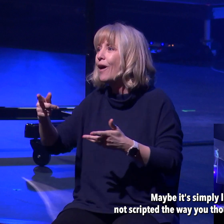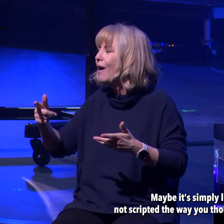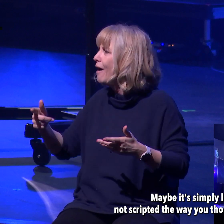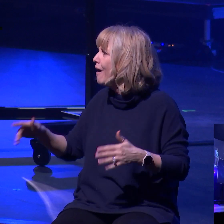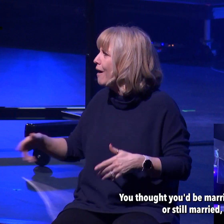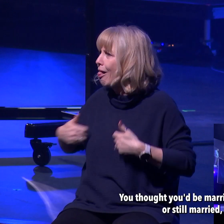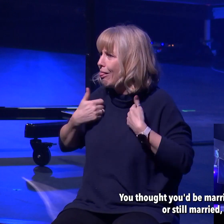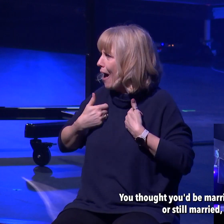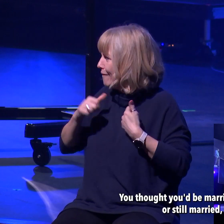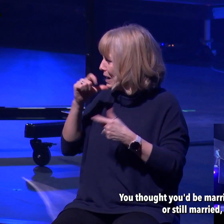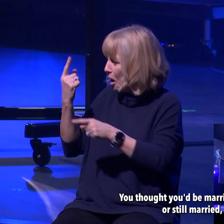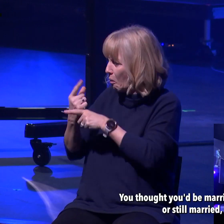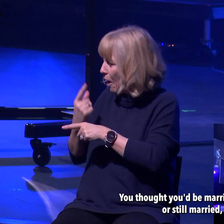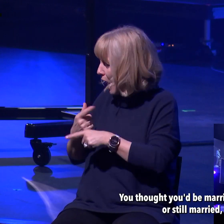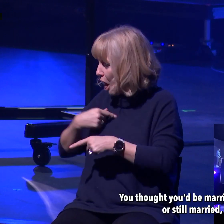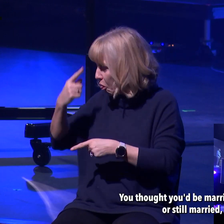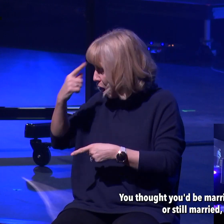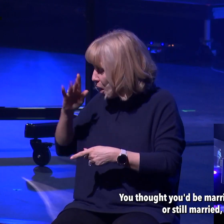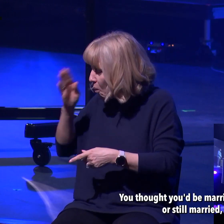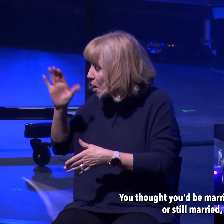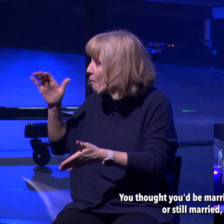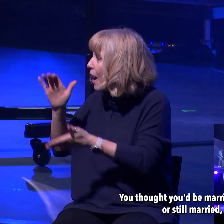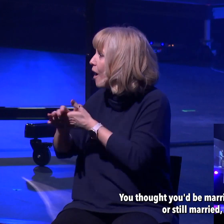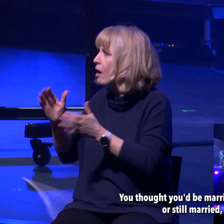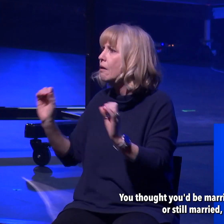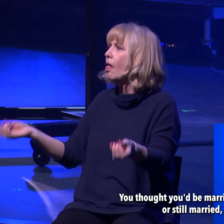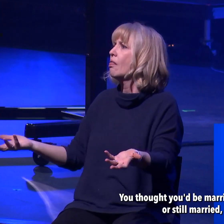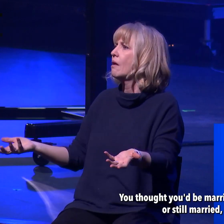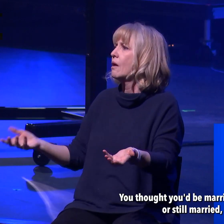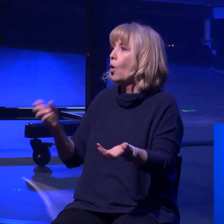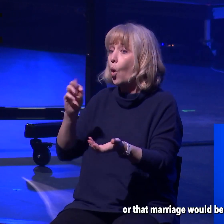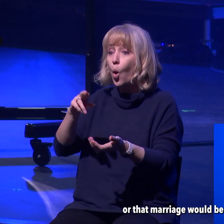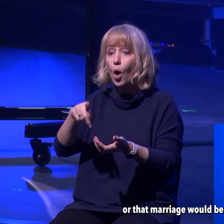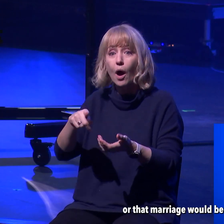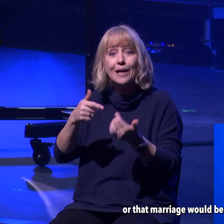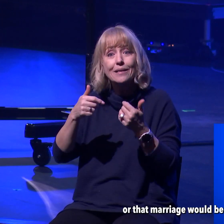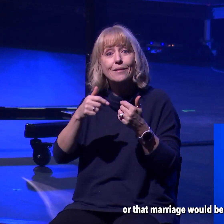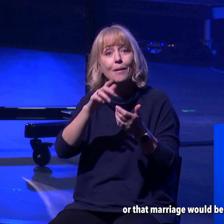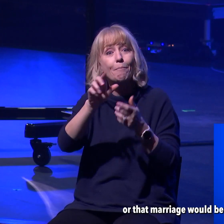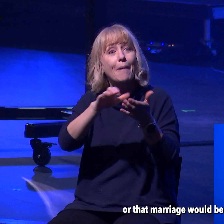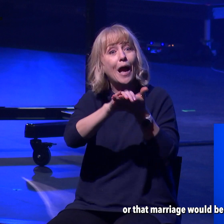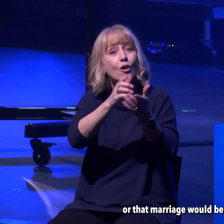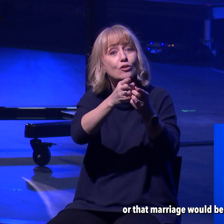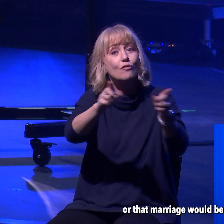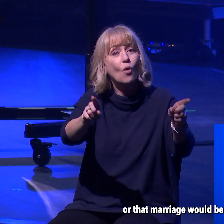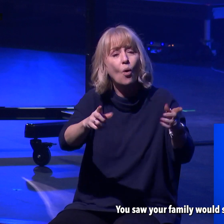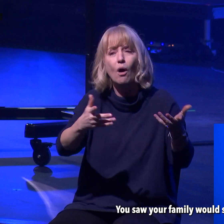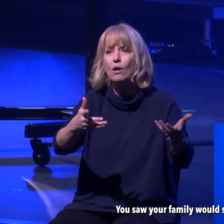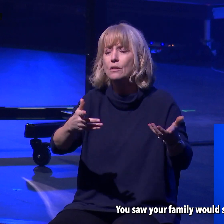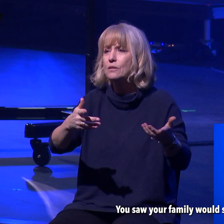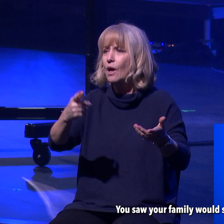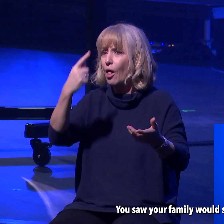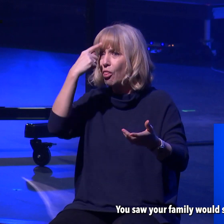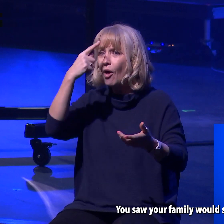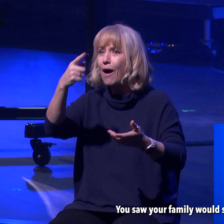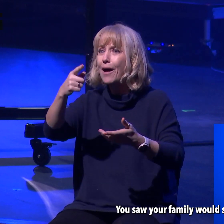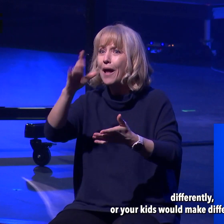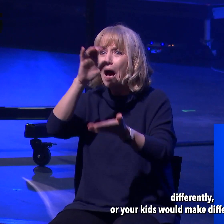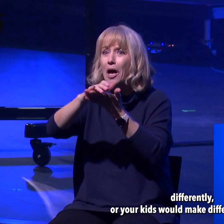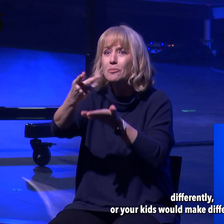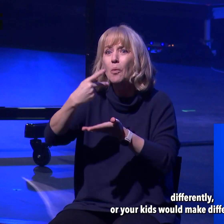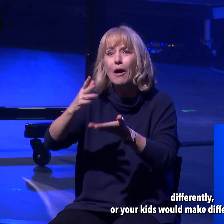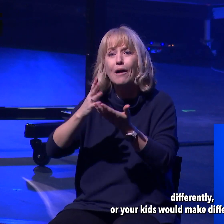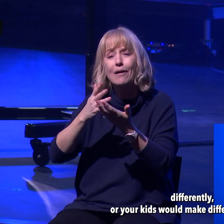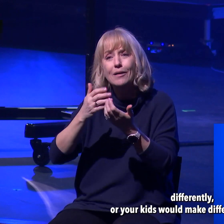be. You thought you'd be married by now, or still married, or that marriage would be different. You thought your family would support